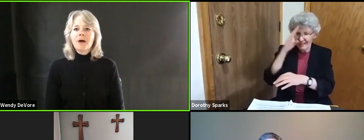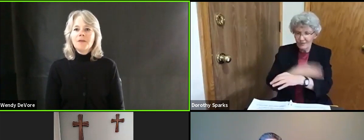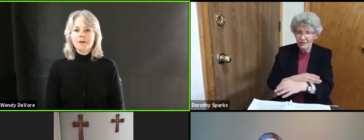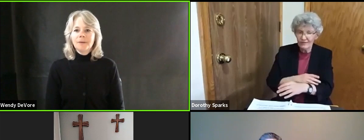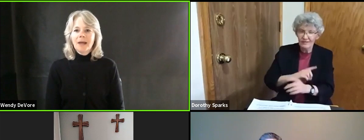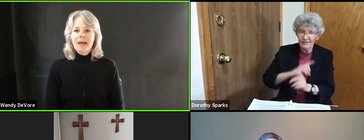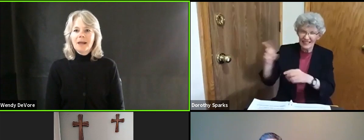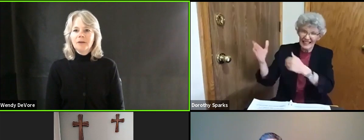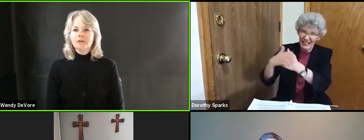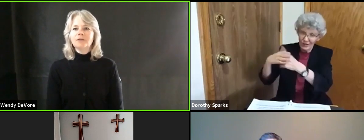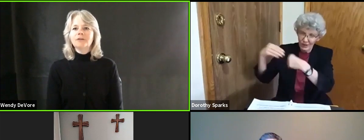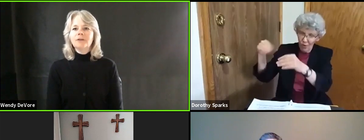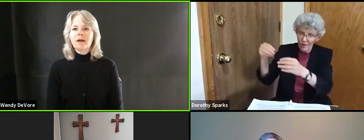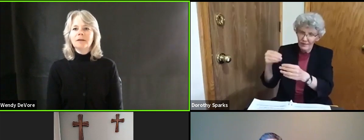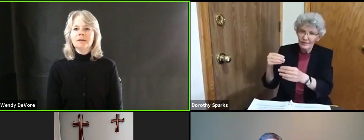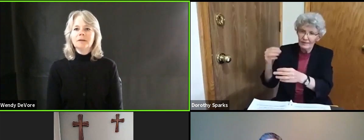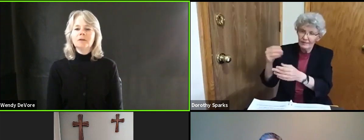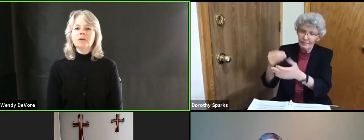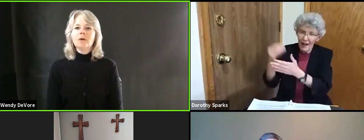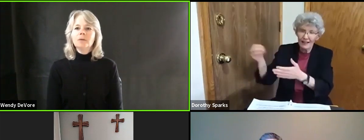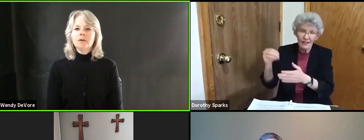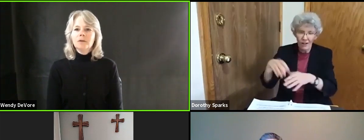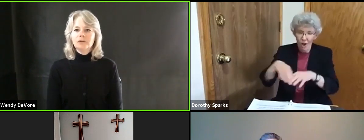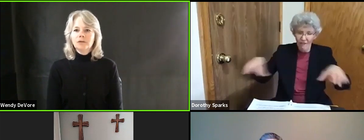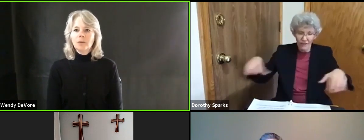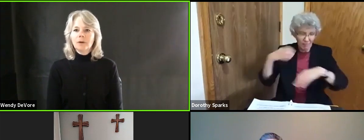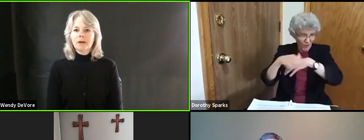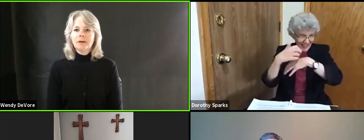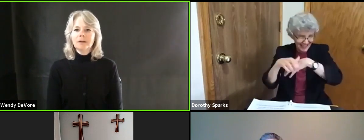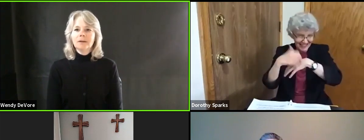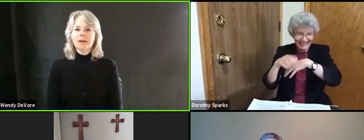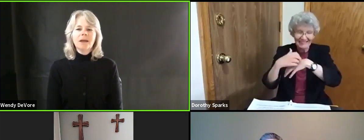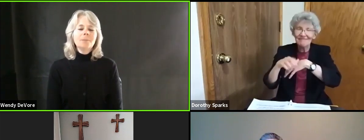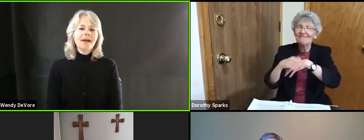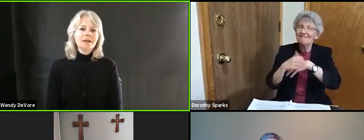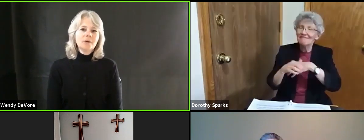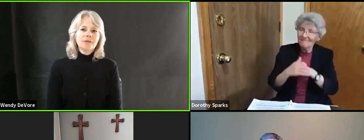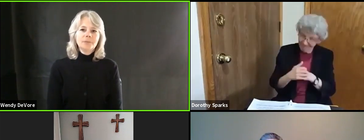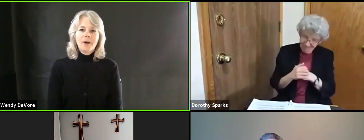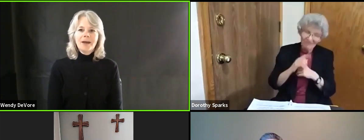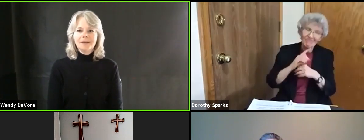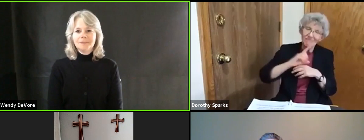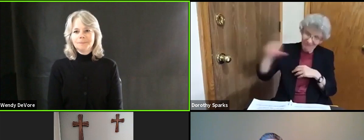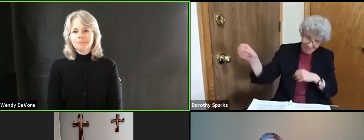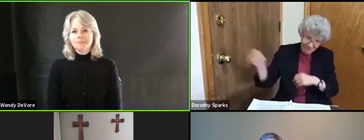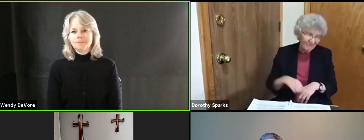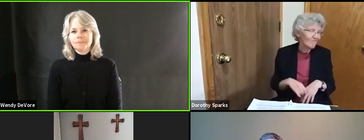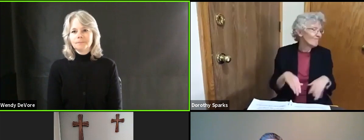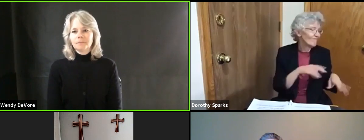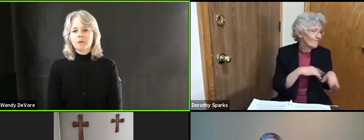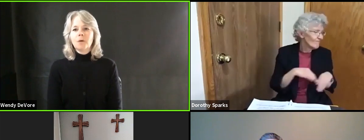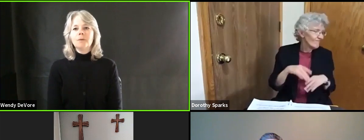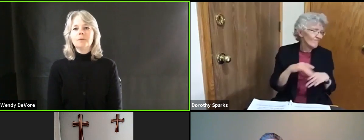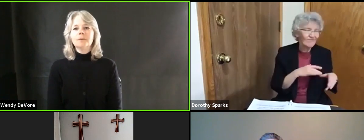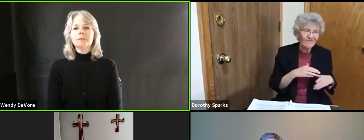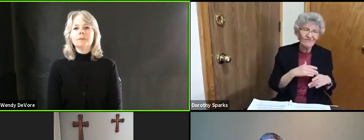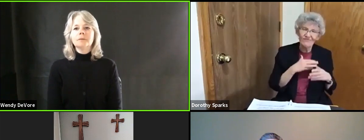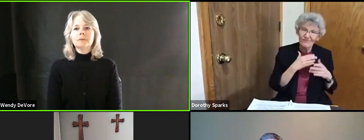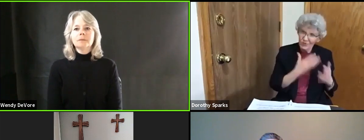A mother had asked her son to go to the store and buy a loaf of bread.